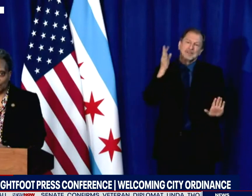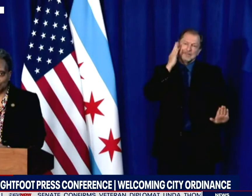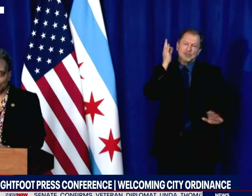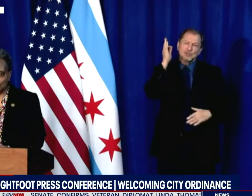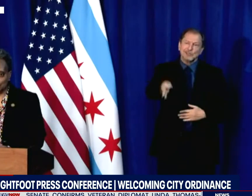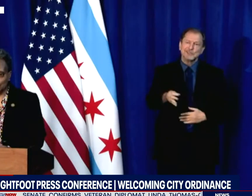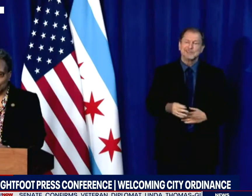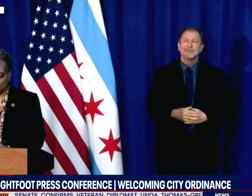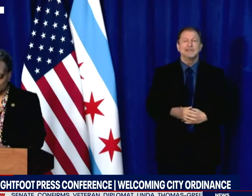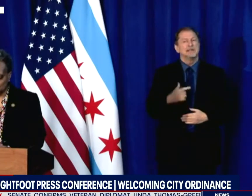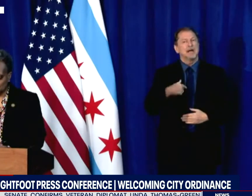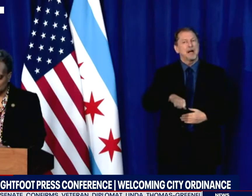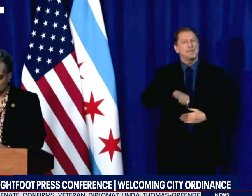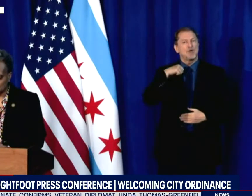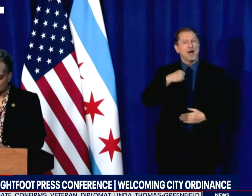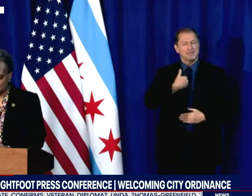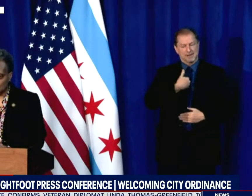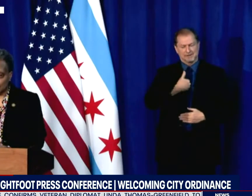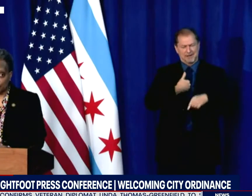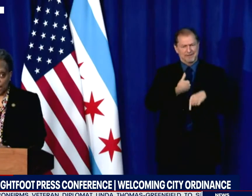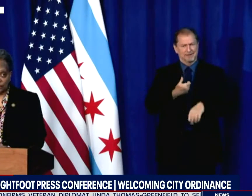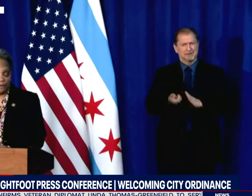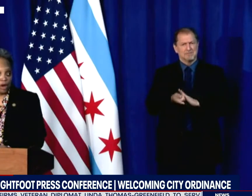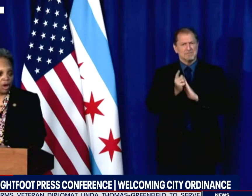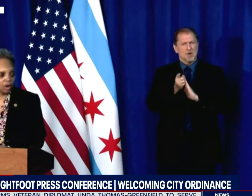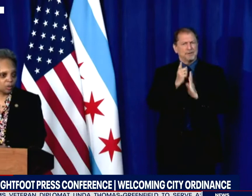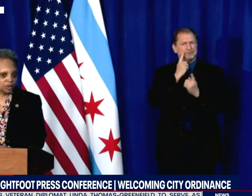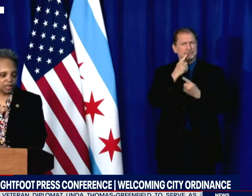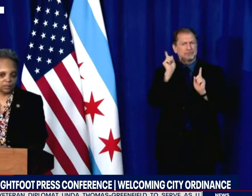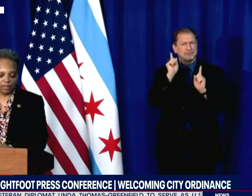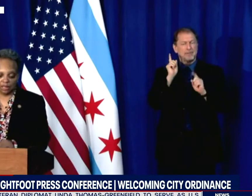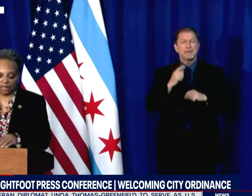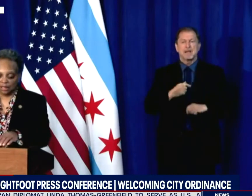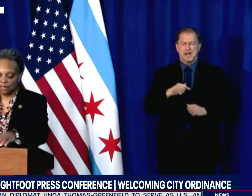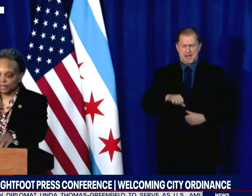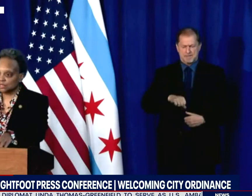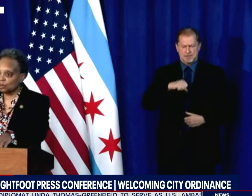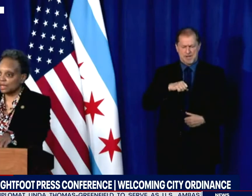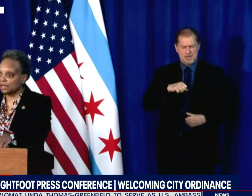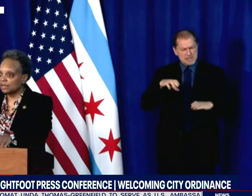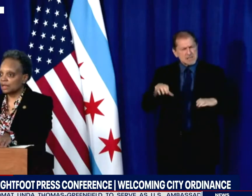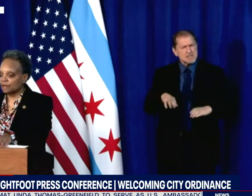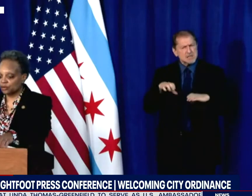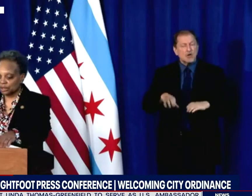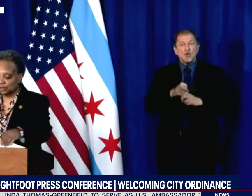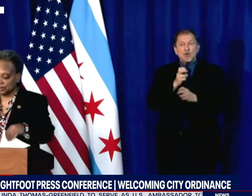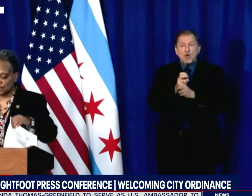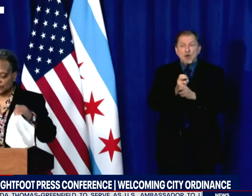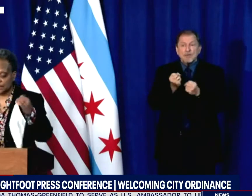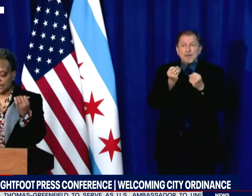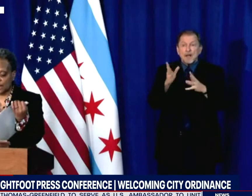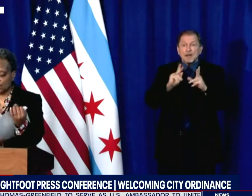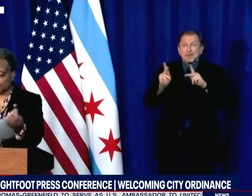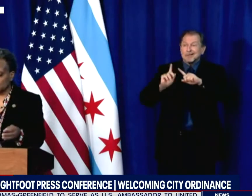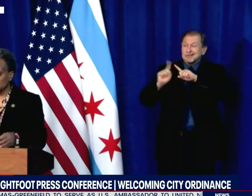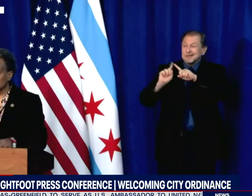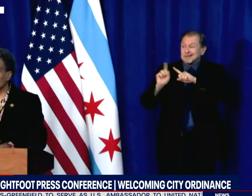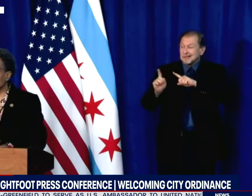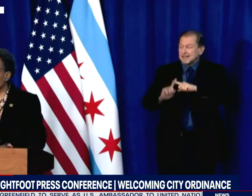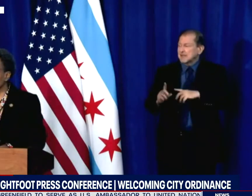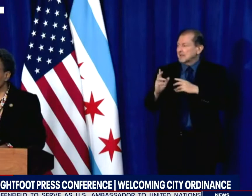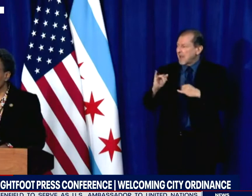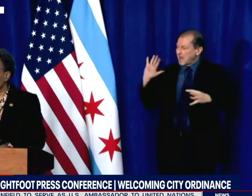I am proud to be here in this moment. I am proud of the hard work that has been done by so many uh for years that is now